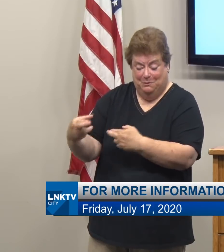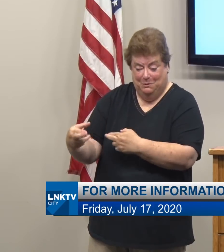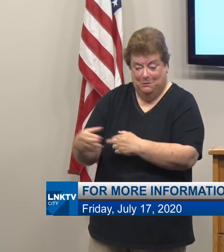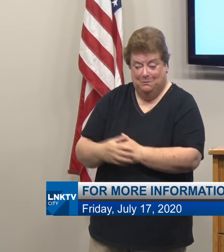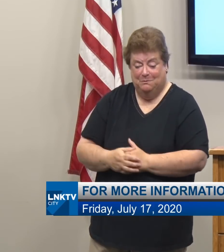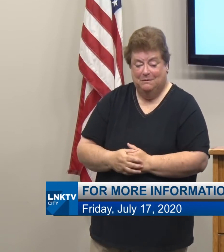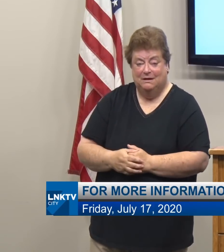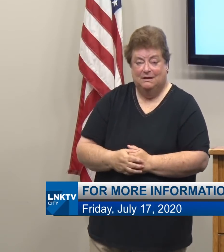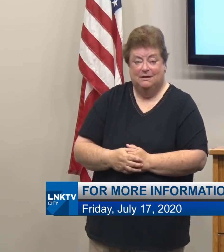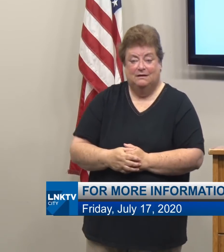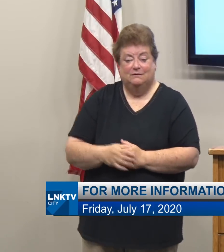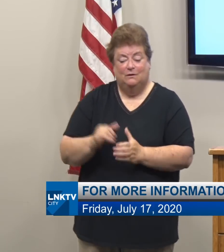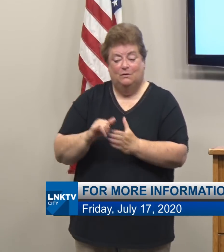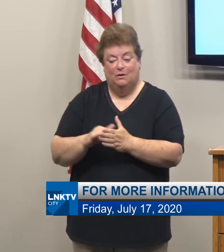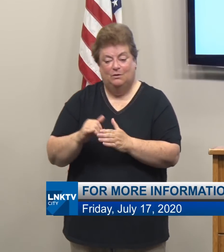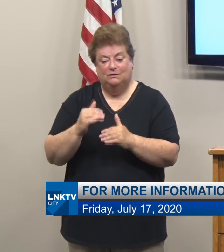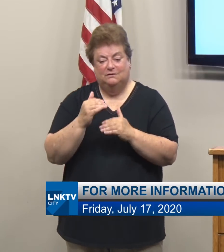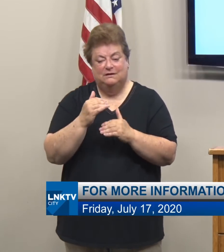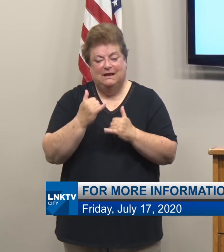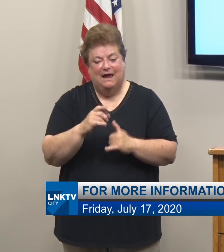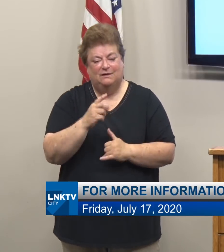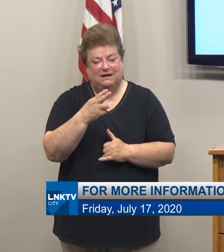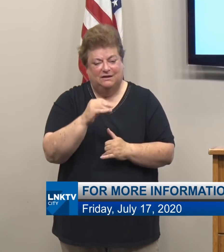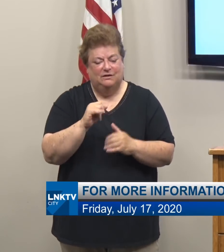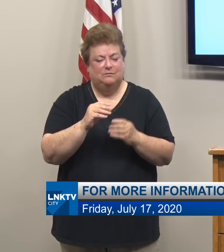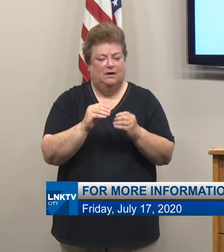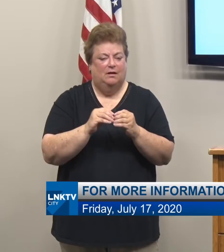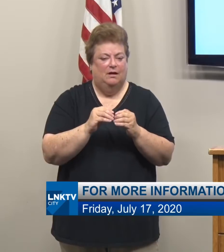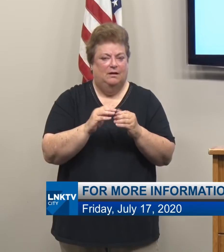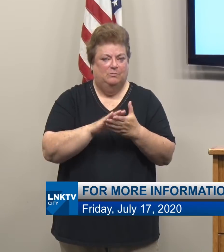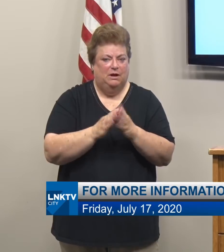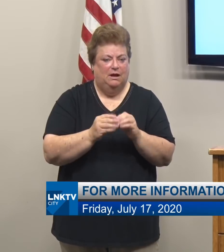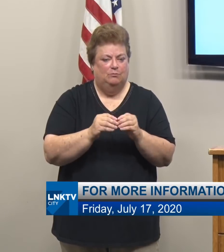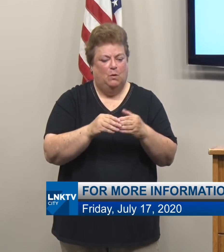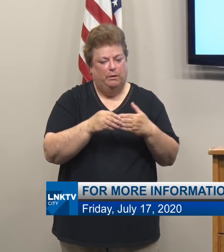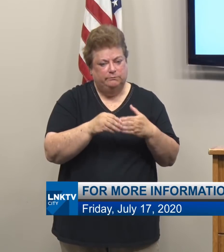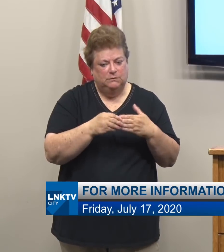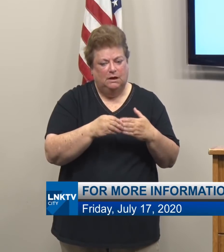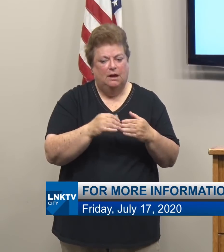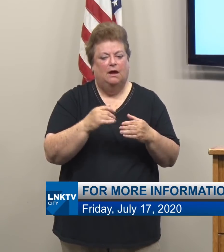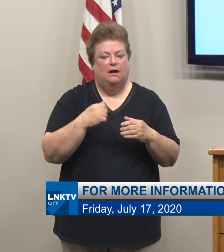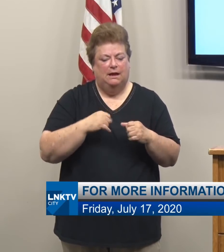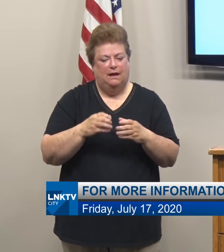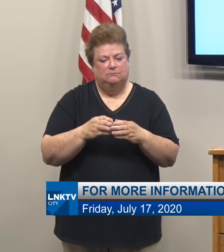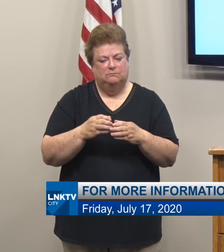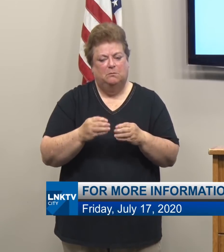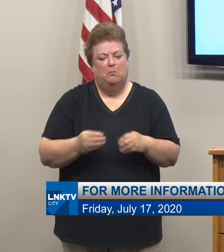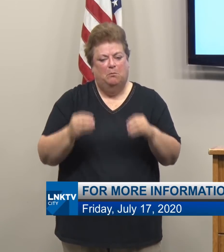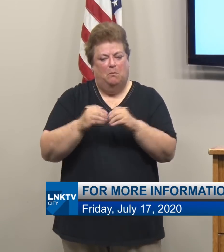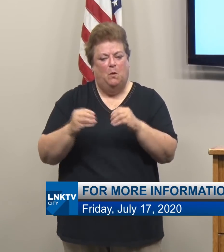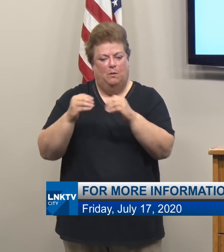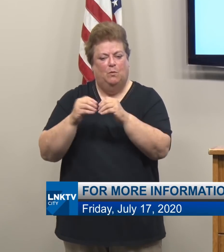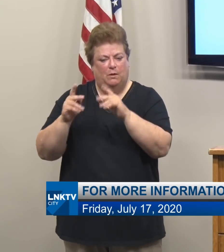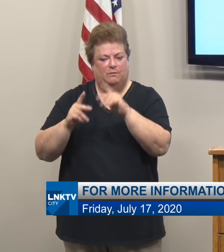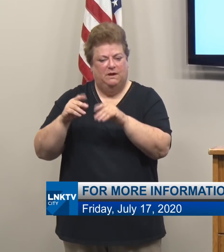we had. As the DHMs have relaxed, the number of people in a room has increased over time.